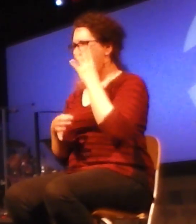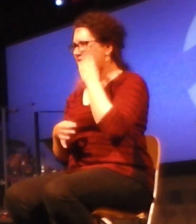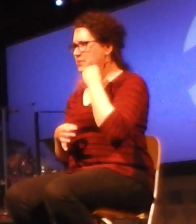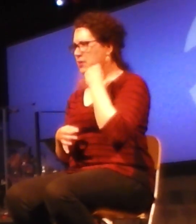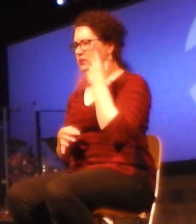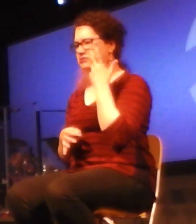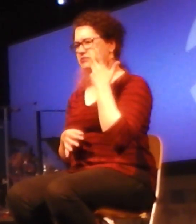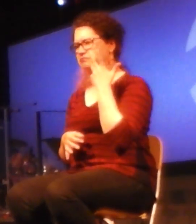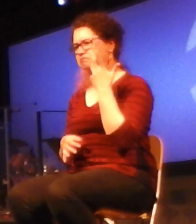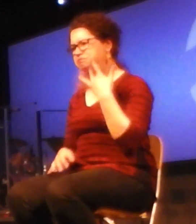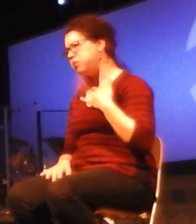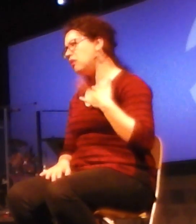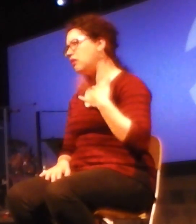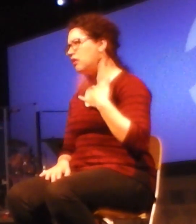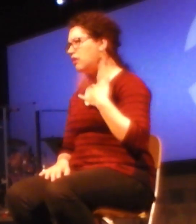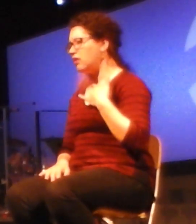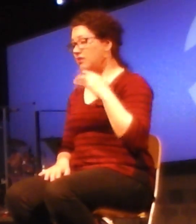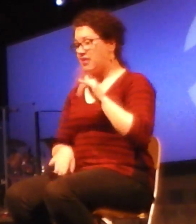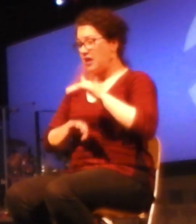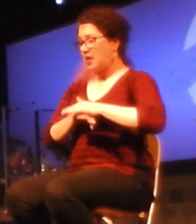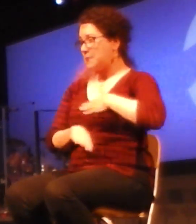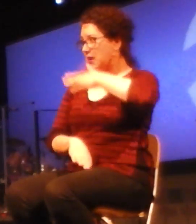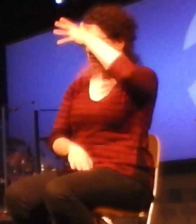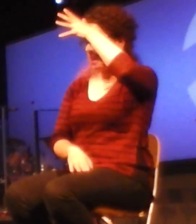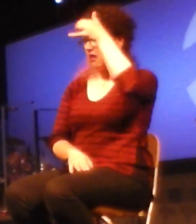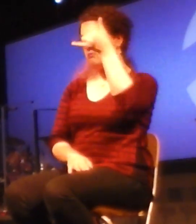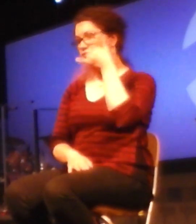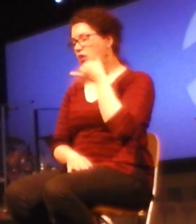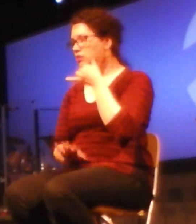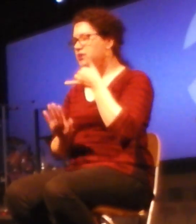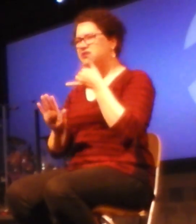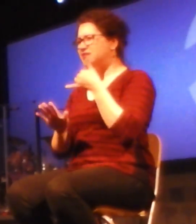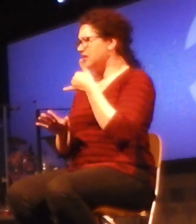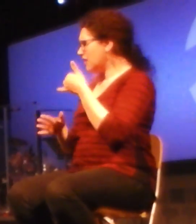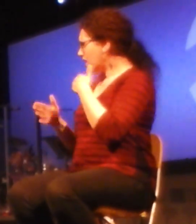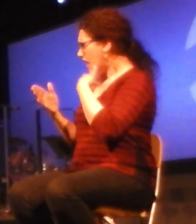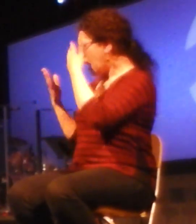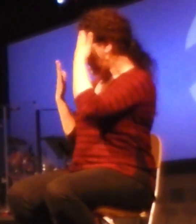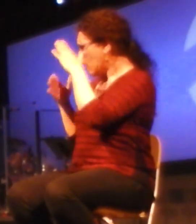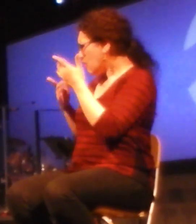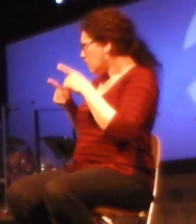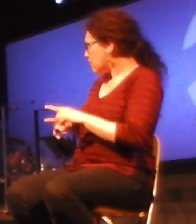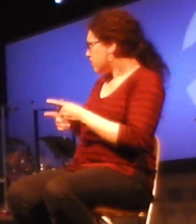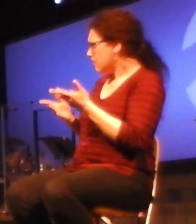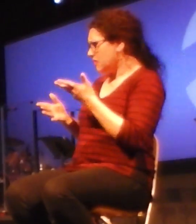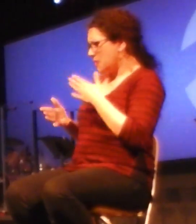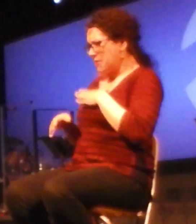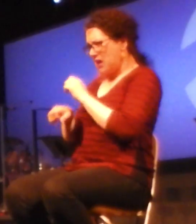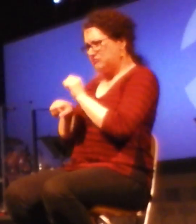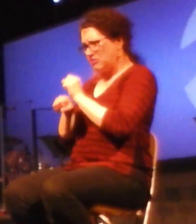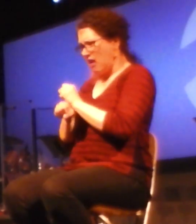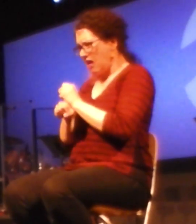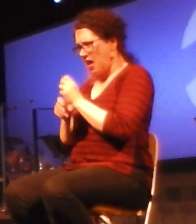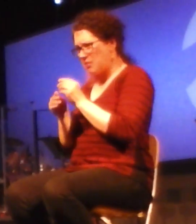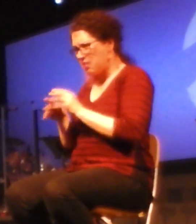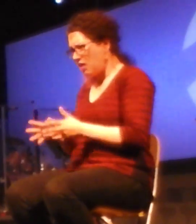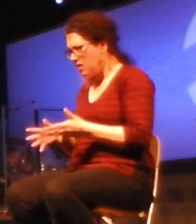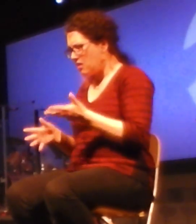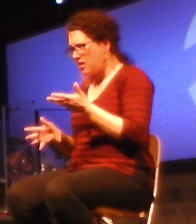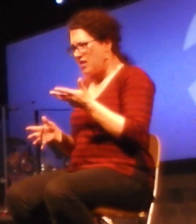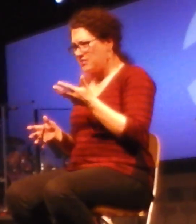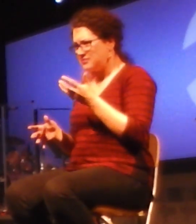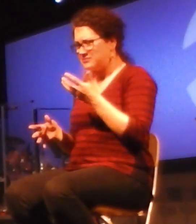that night, and my dad saying, I don't know what happened, but like I lost my job, and I